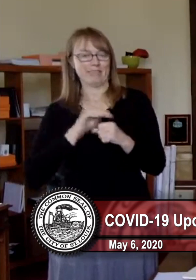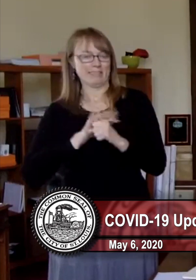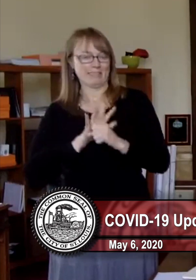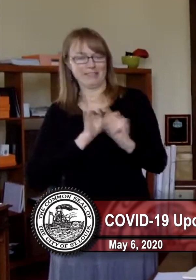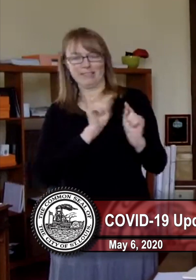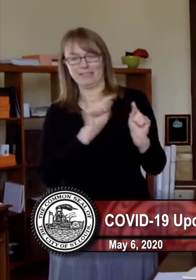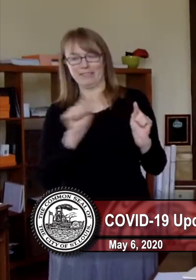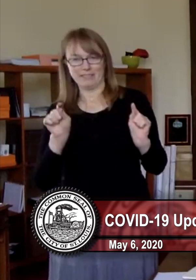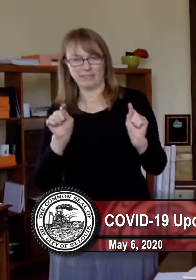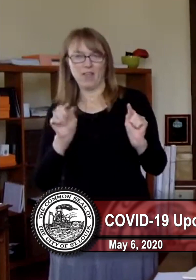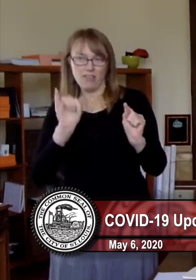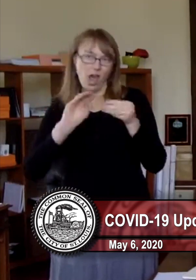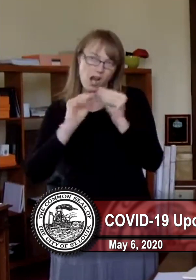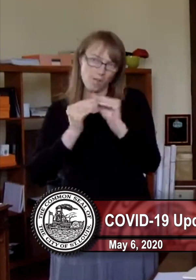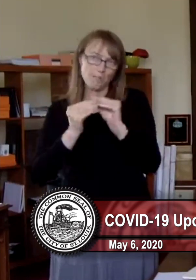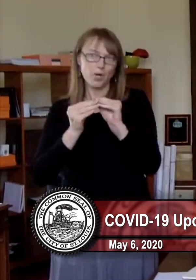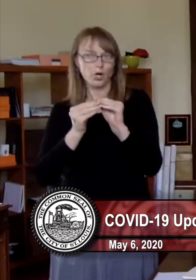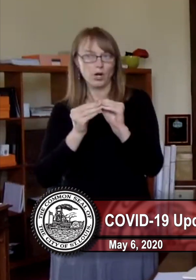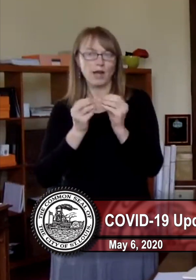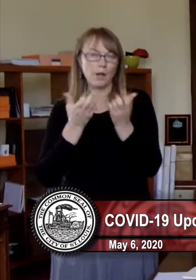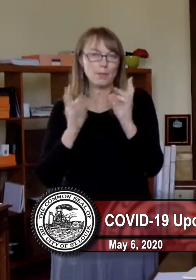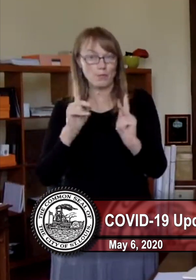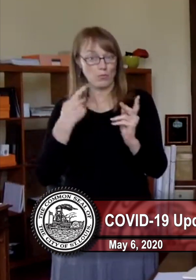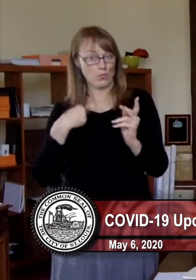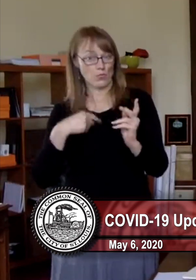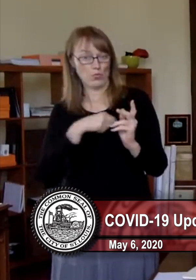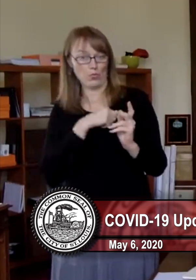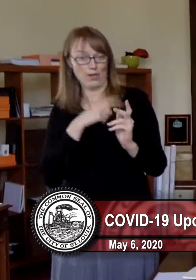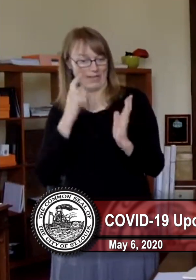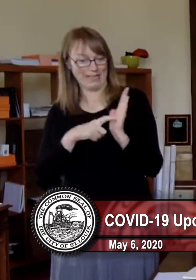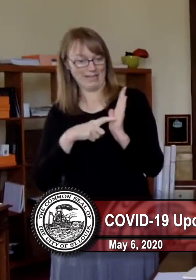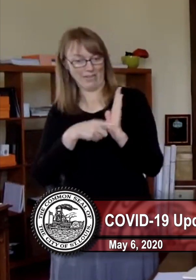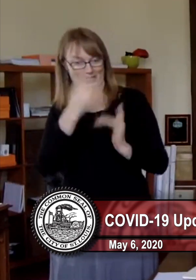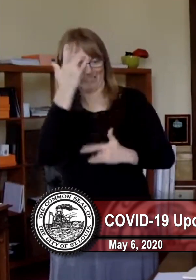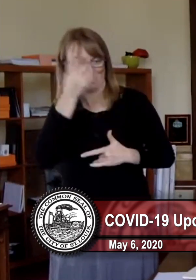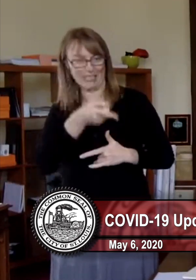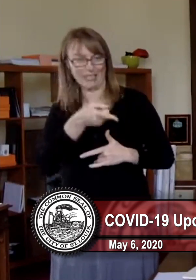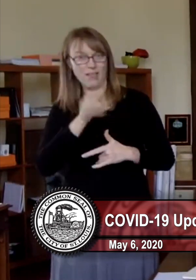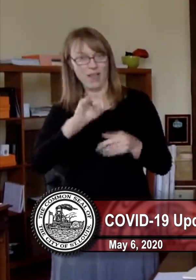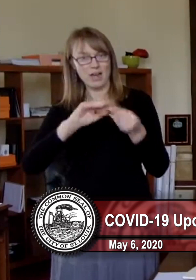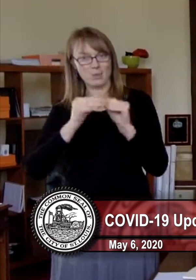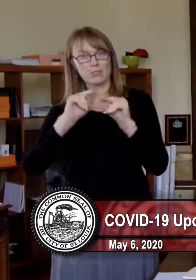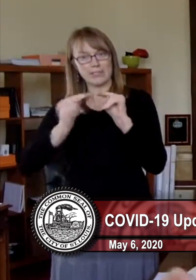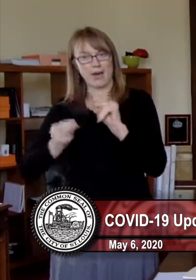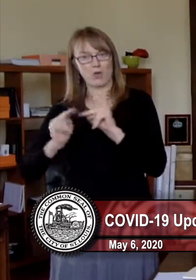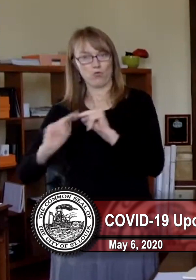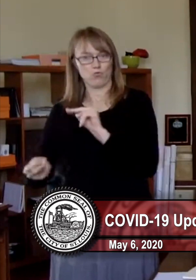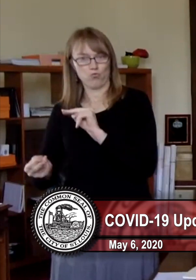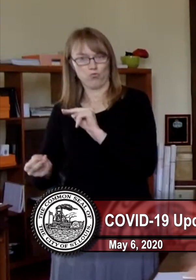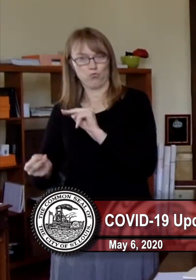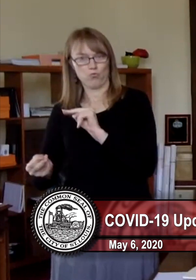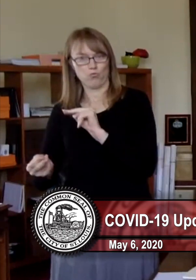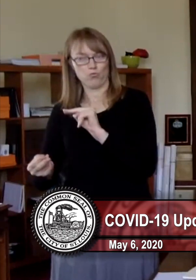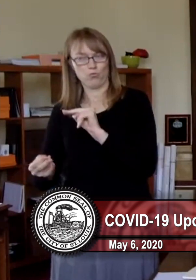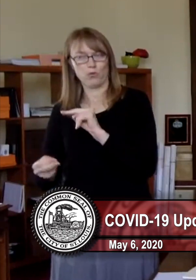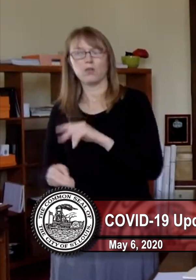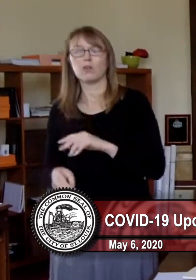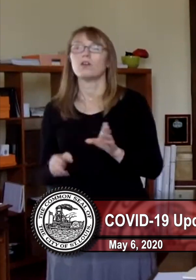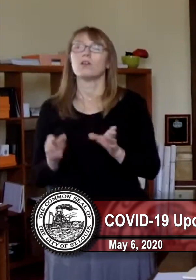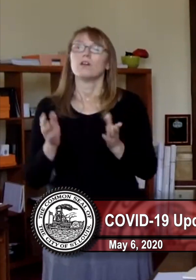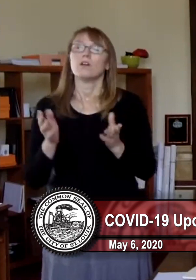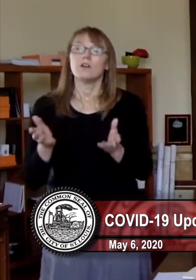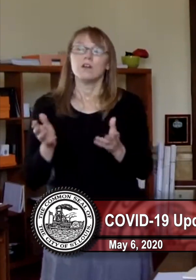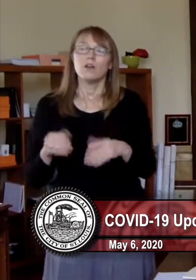cases. But it's absolutely true whether someone's in the hospital or not. So that is our